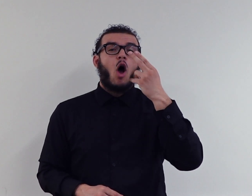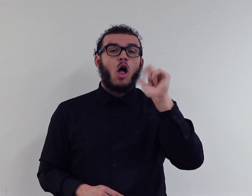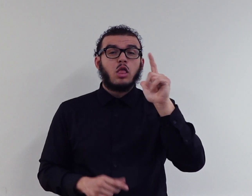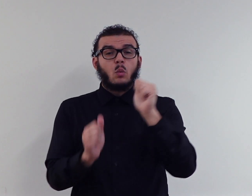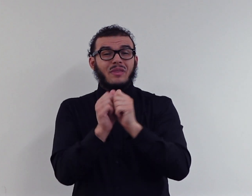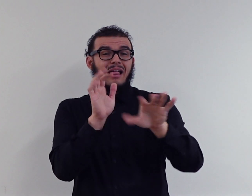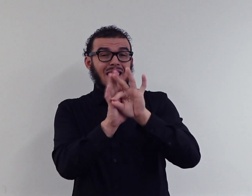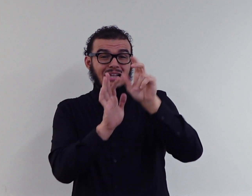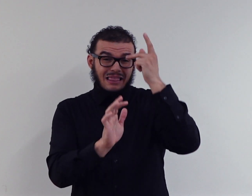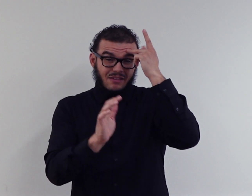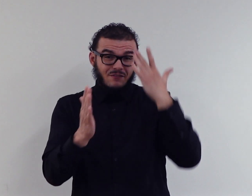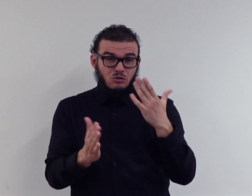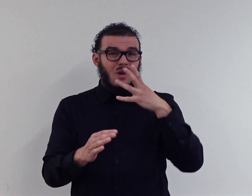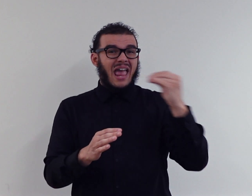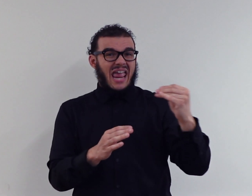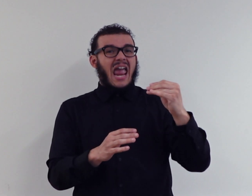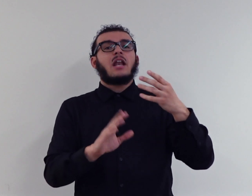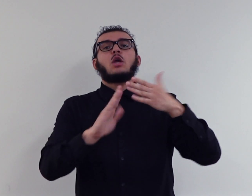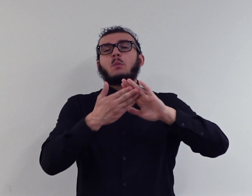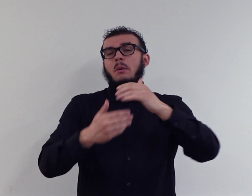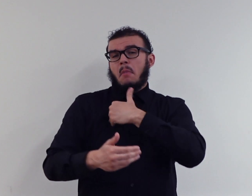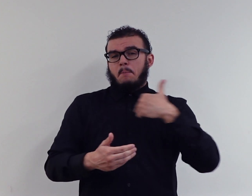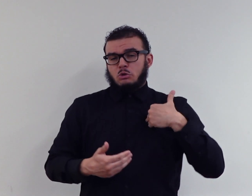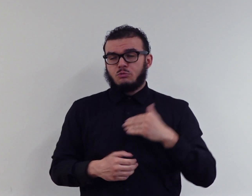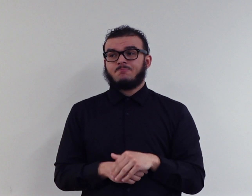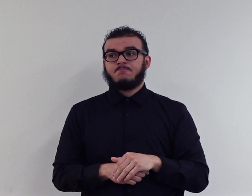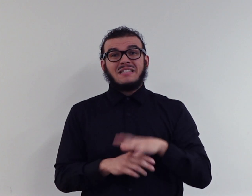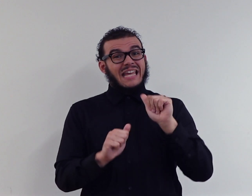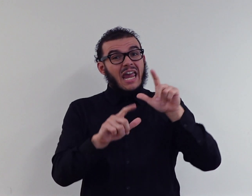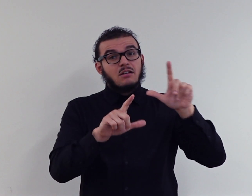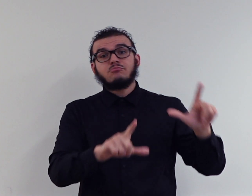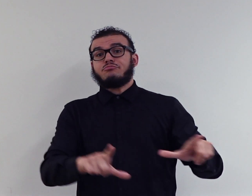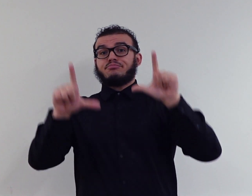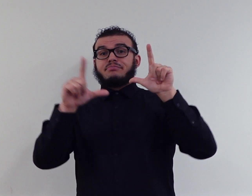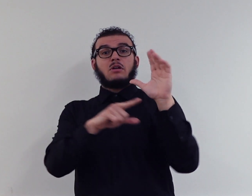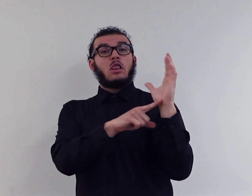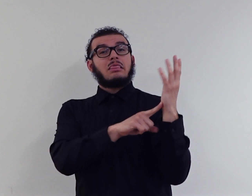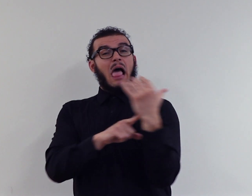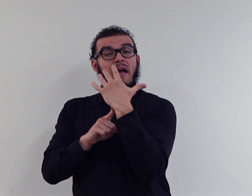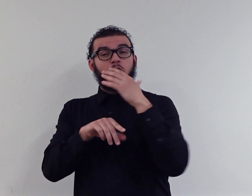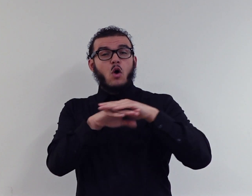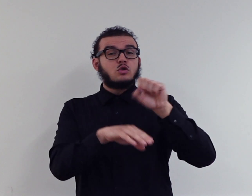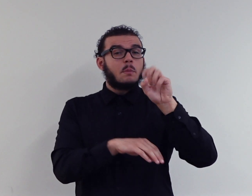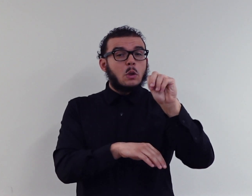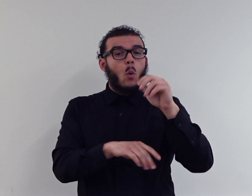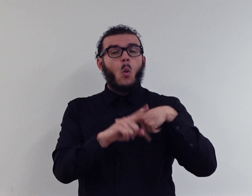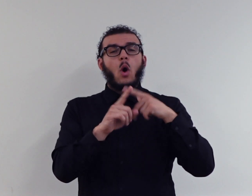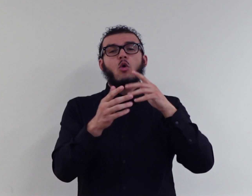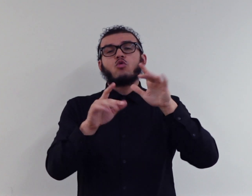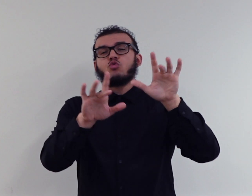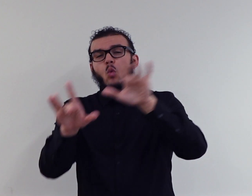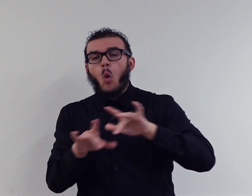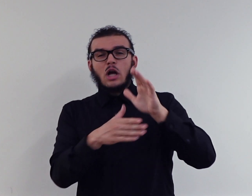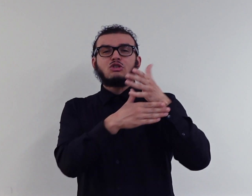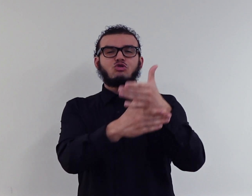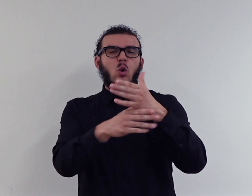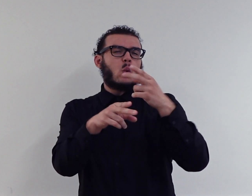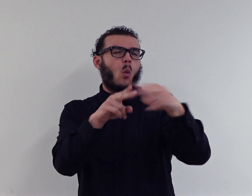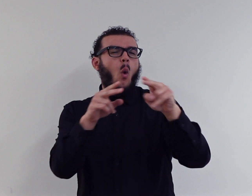and community members. Go live on social media or record and share a short video across your